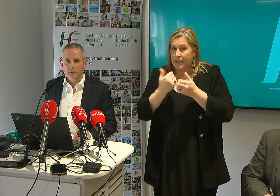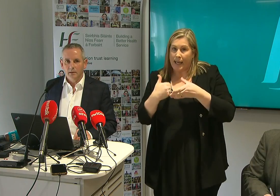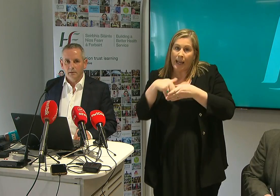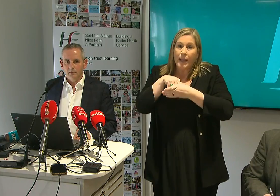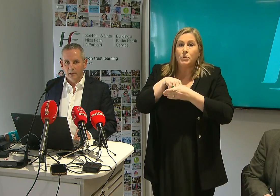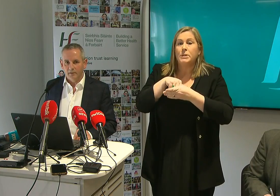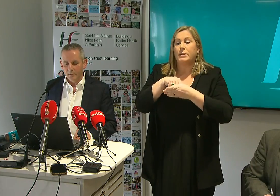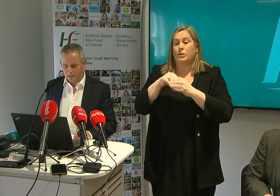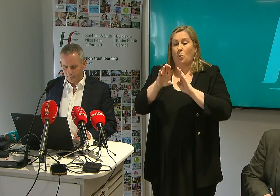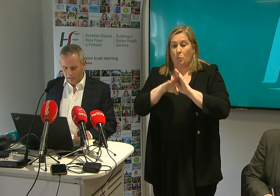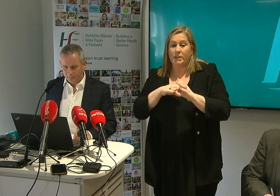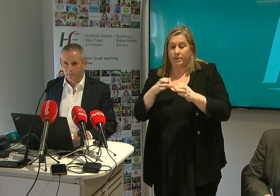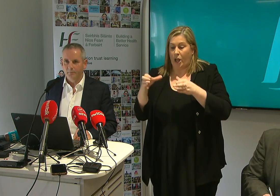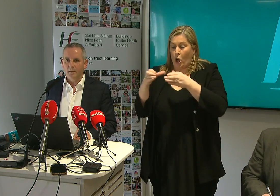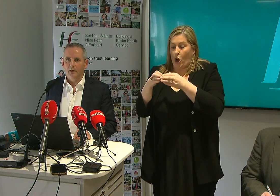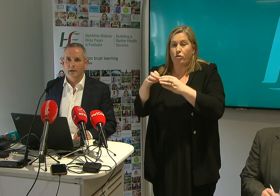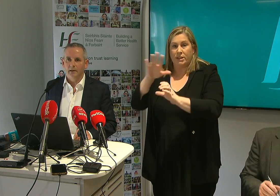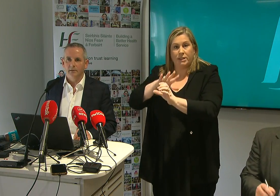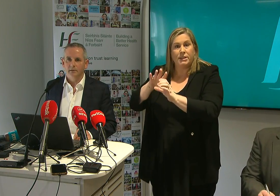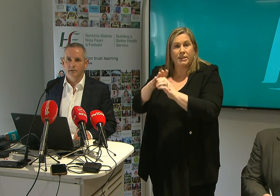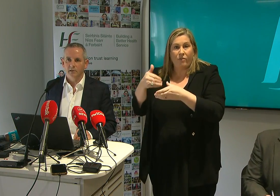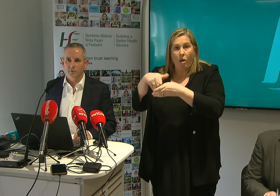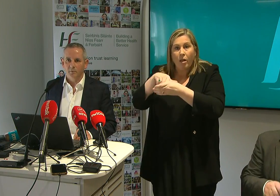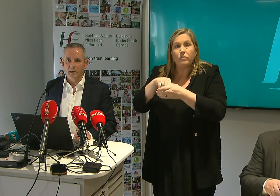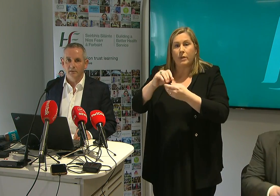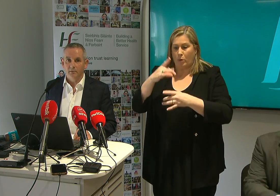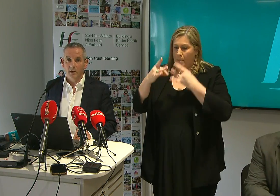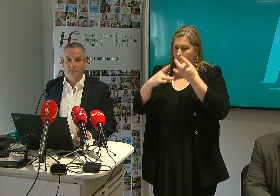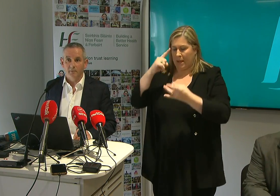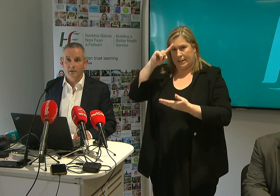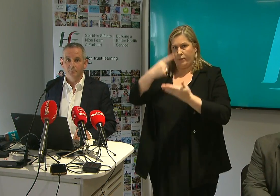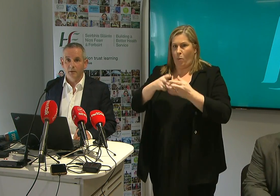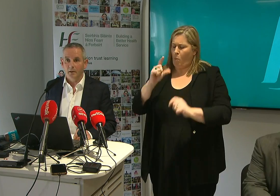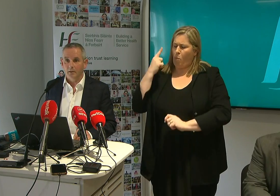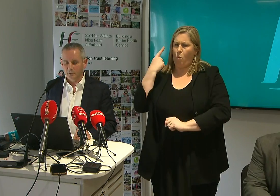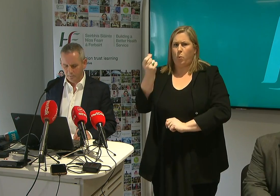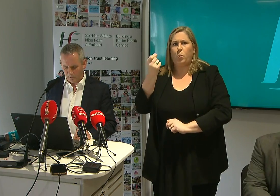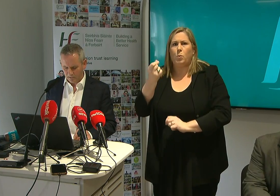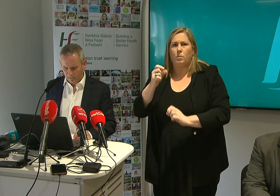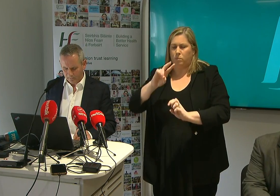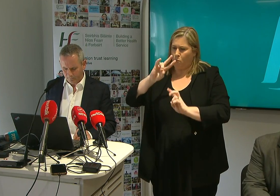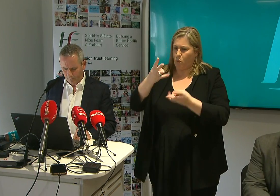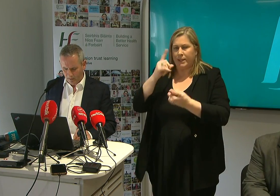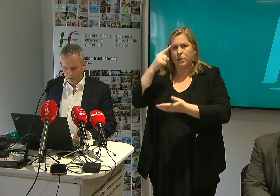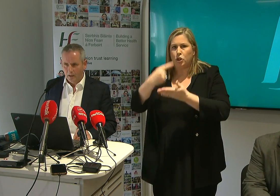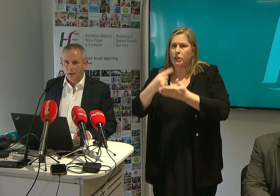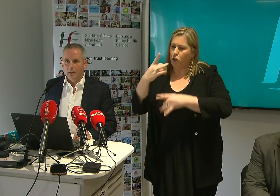the relevant areas involved, and decisions were made very promptly with the communities